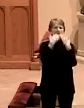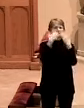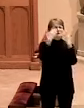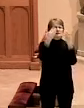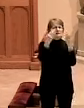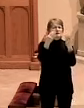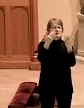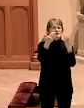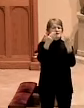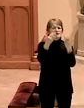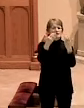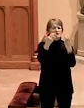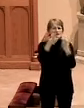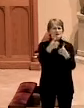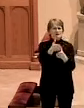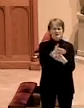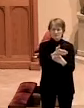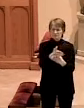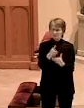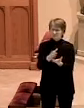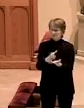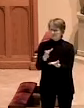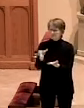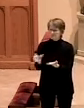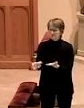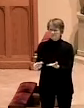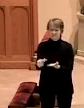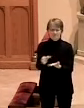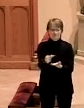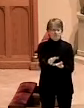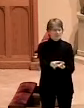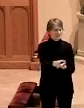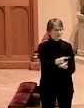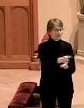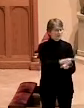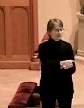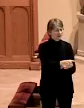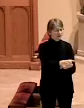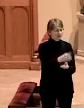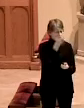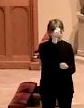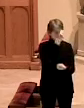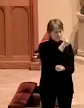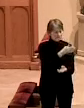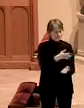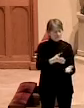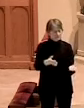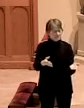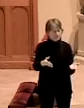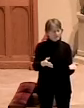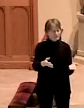thanks, handed the chalice to his disciples, saying,